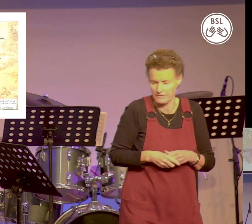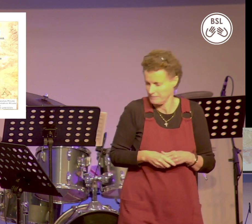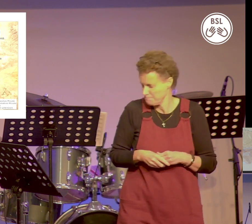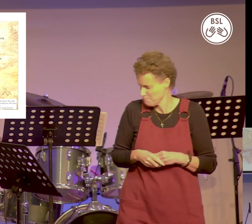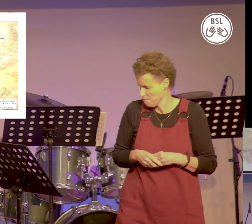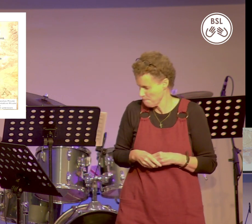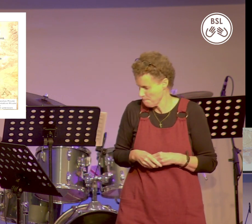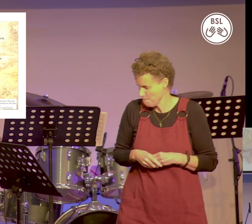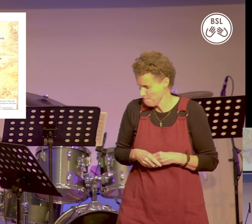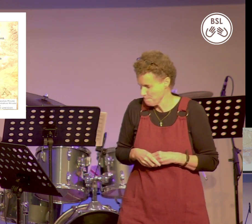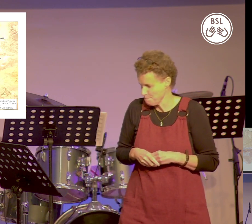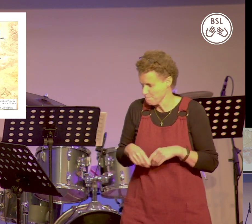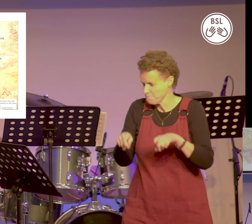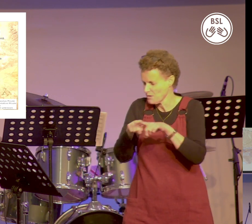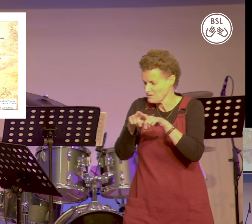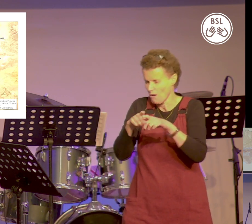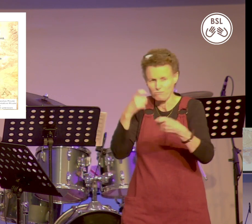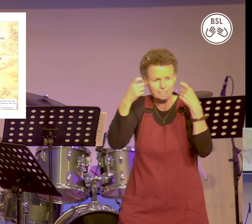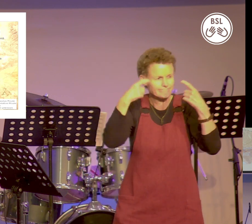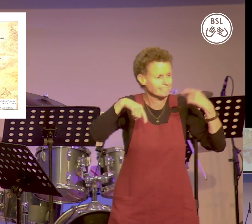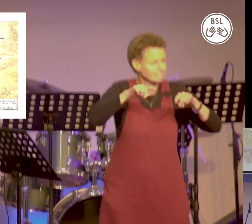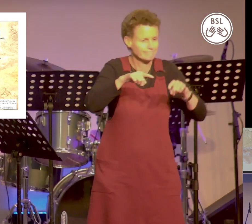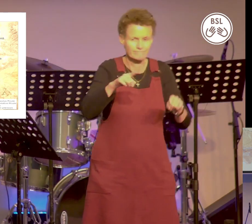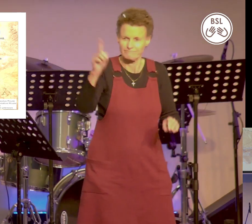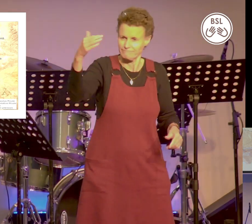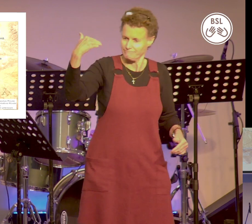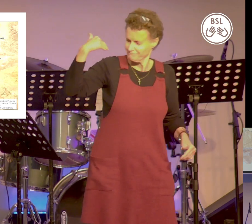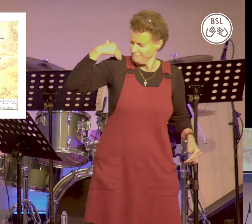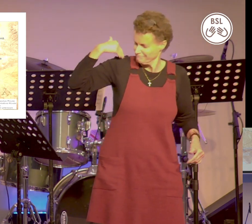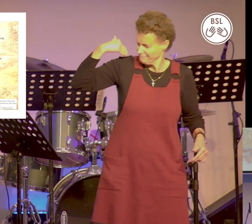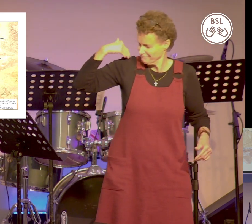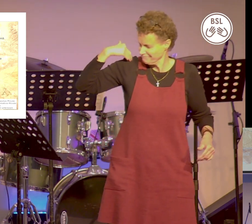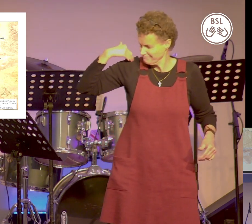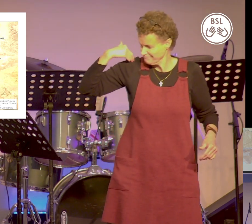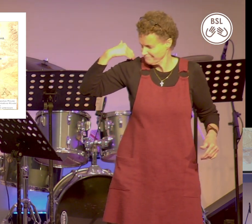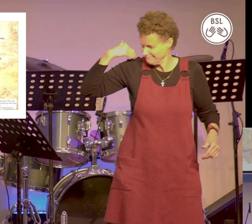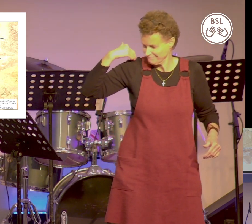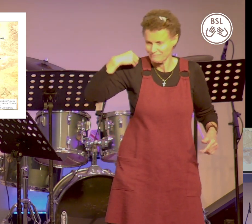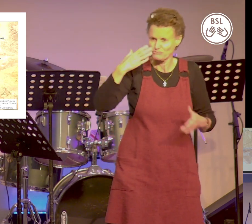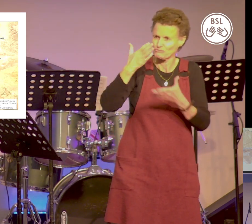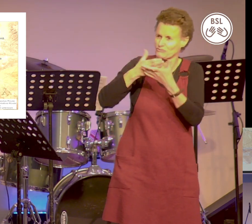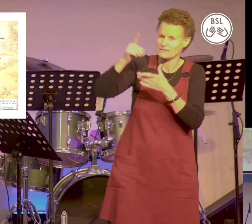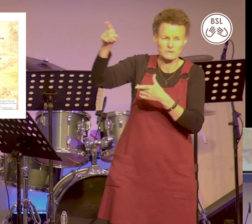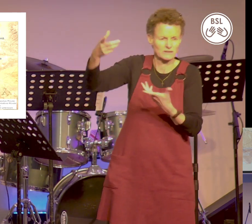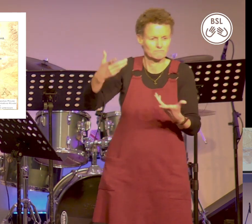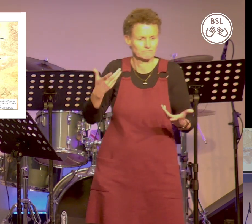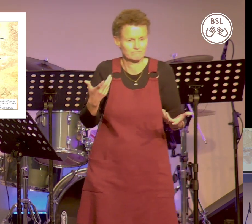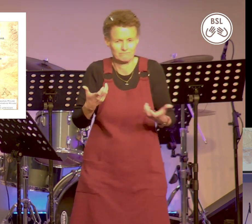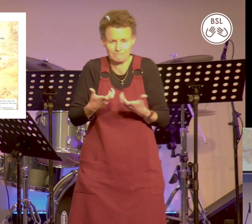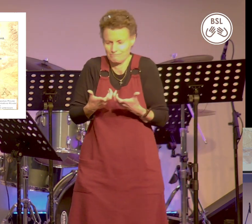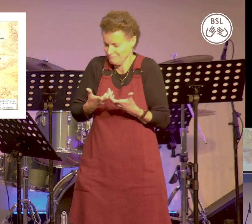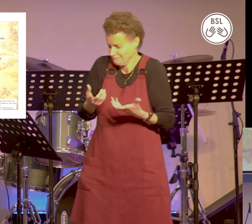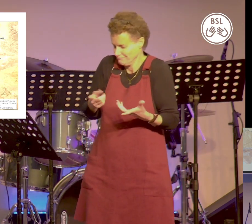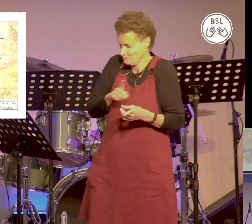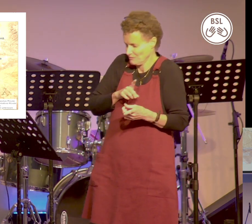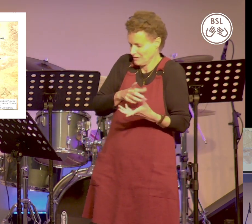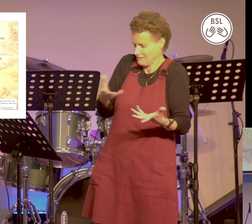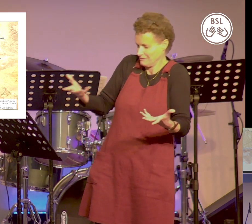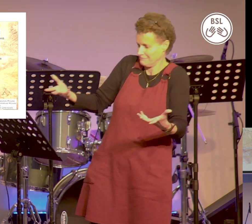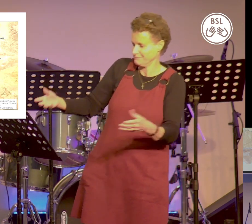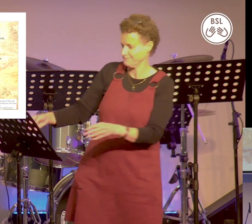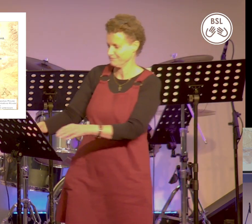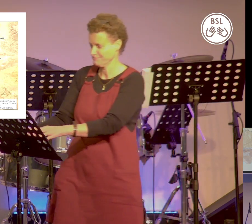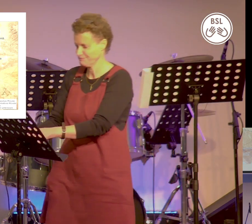and how they were going to survive going through that wilderness, but also pondering about how we're going to